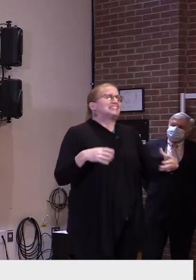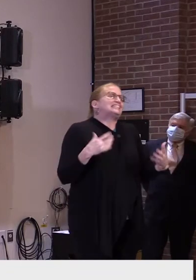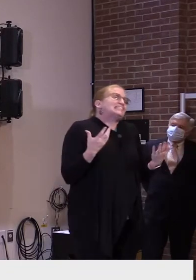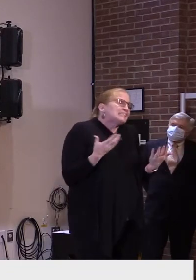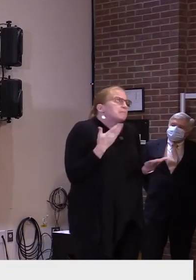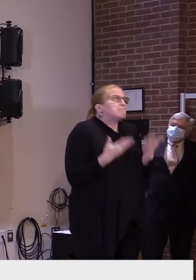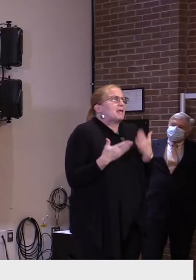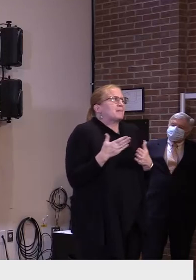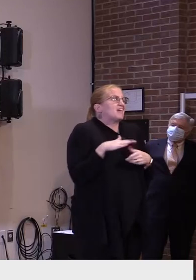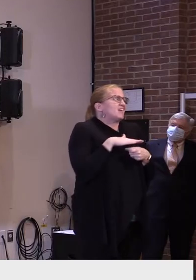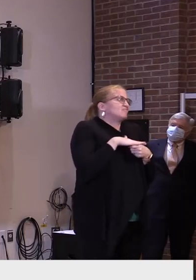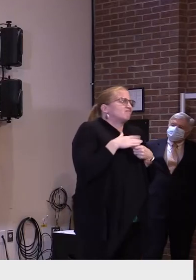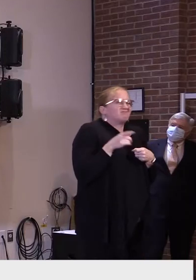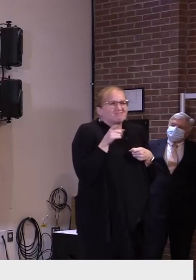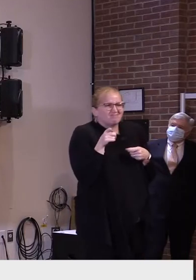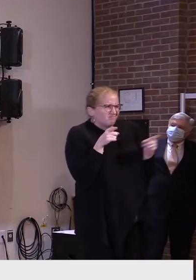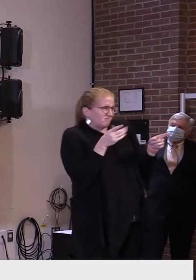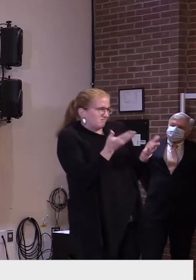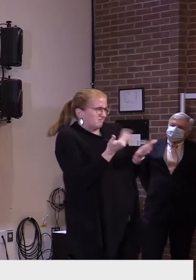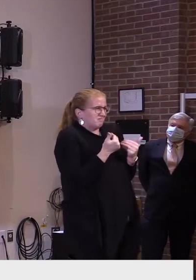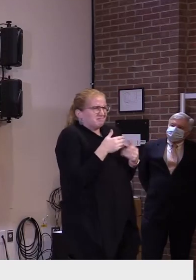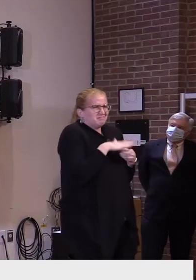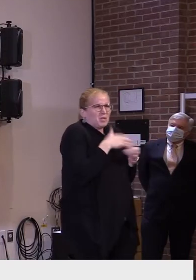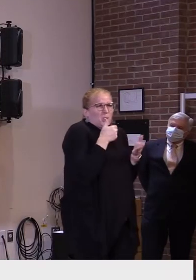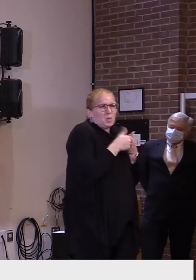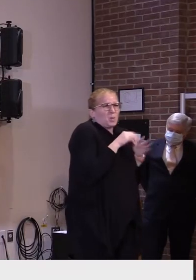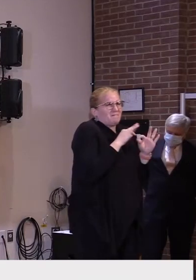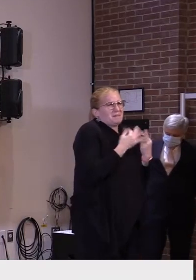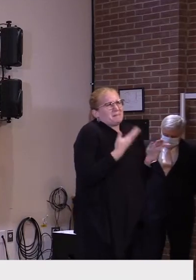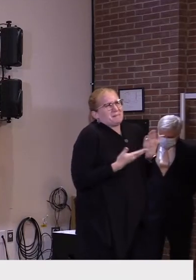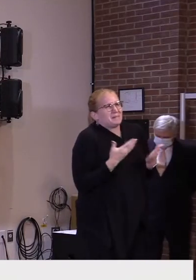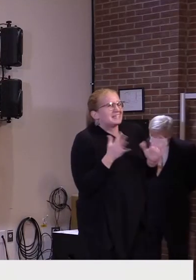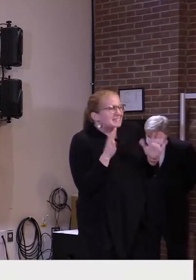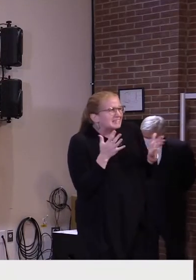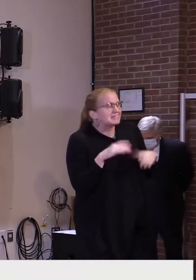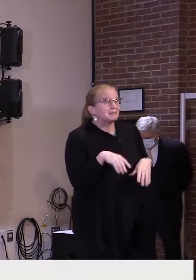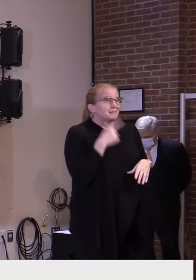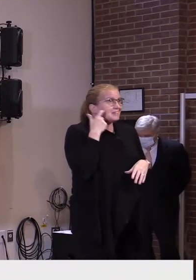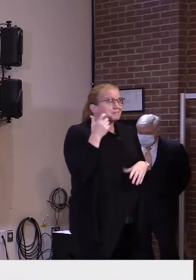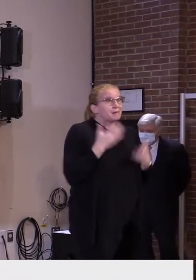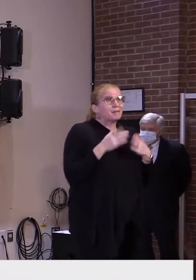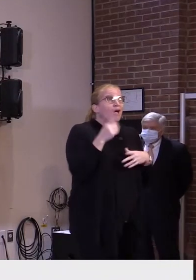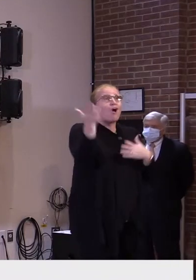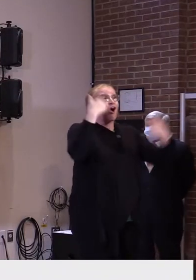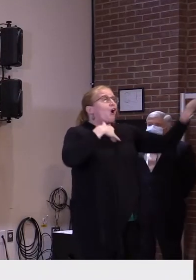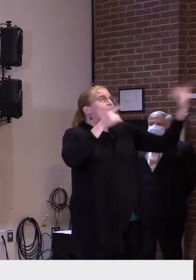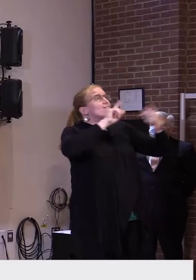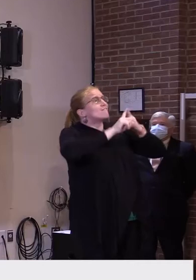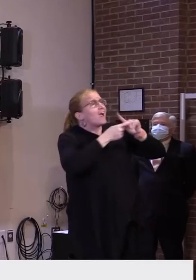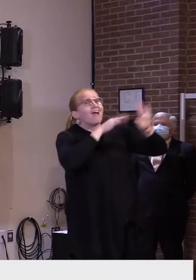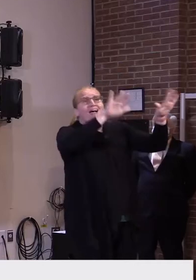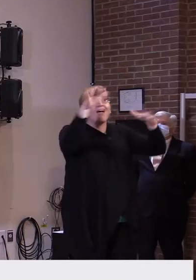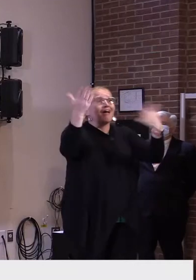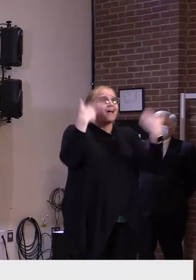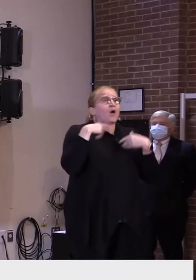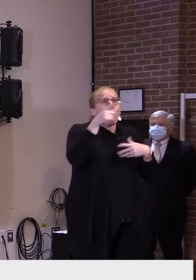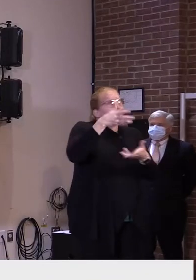people you trust the most can have the virus and not know it. Three, get